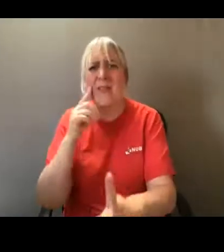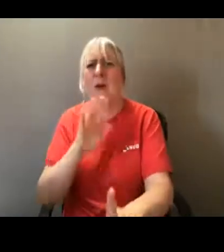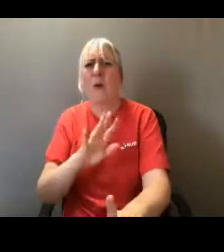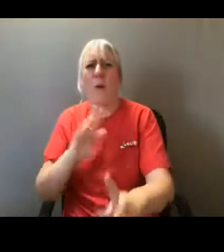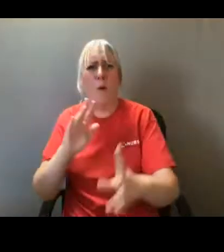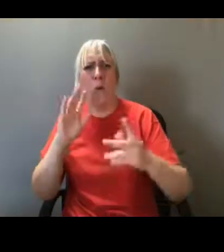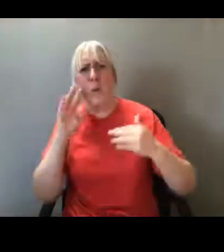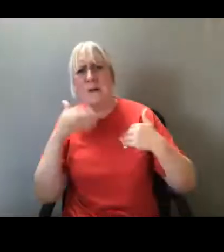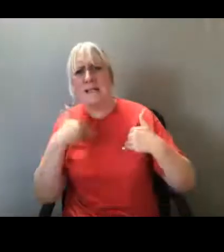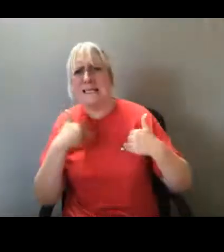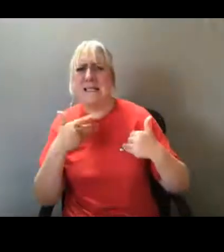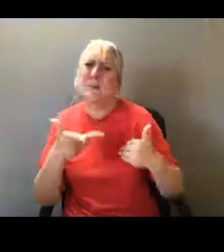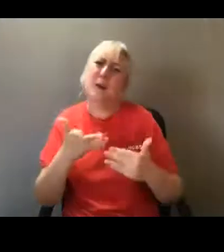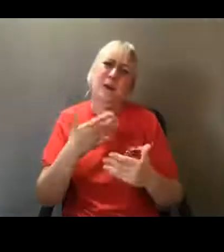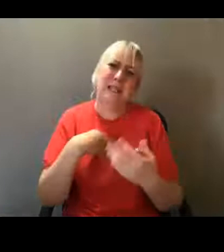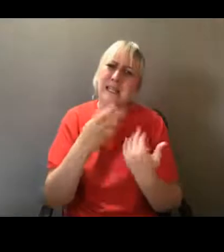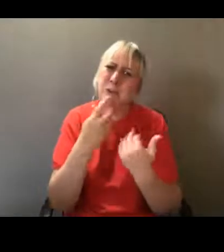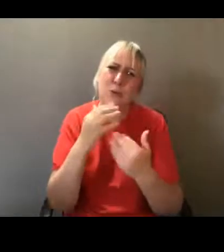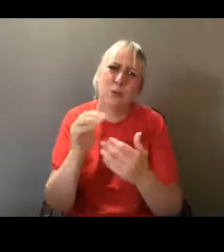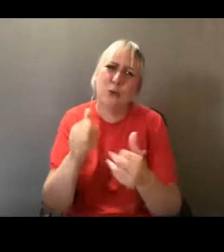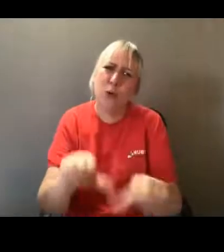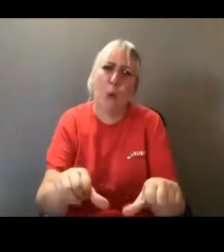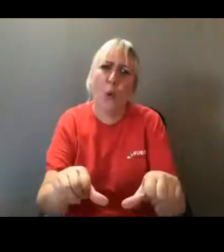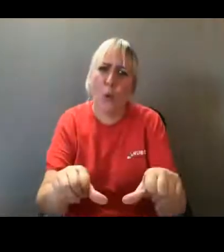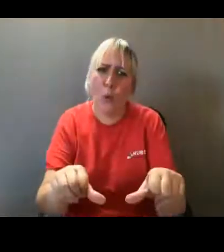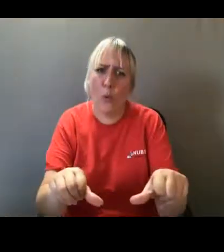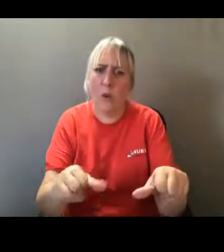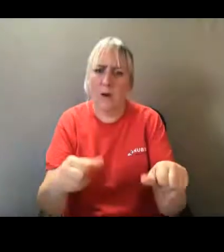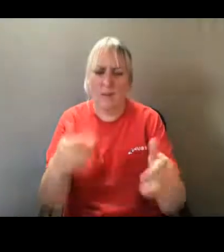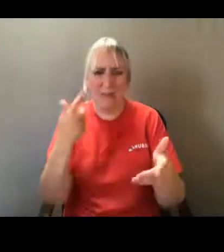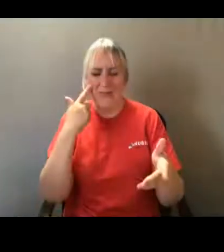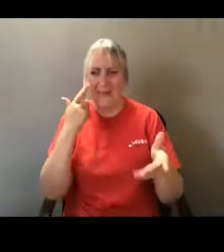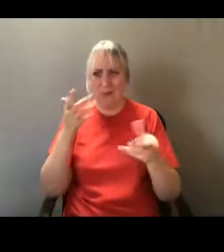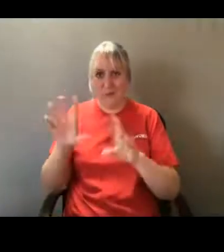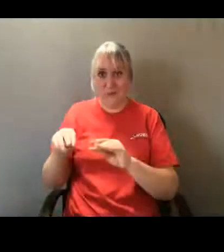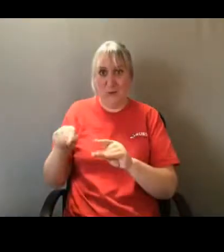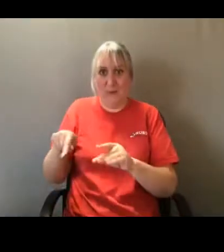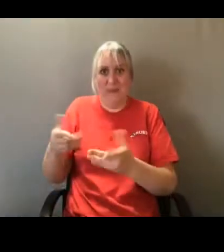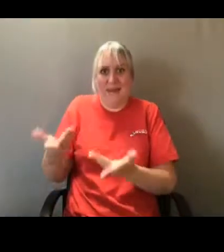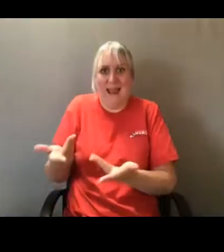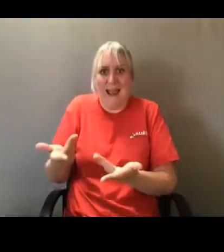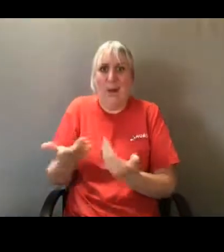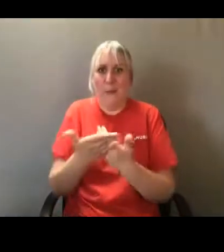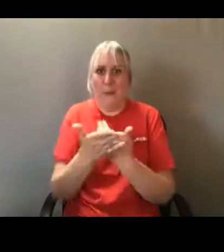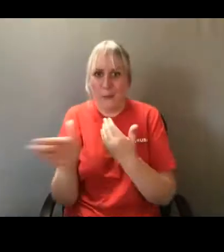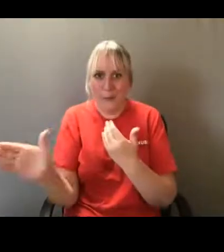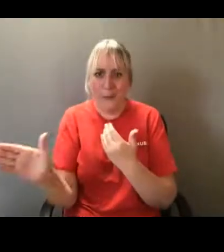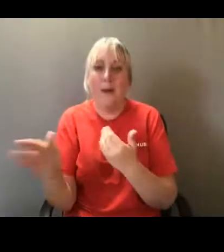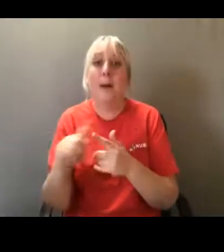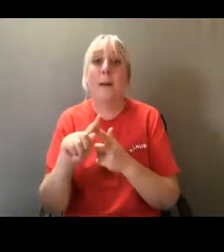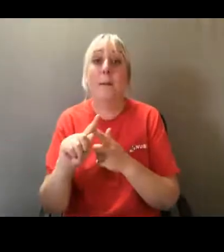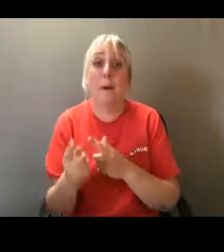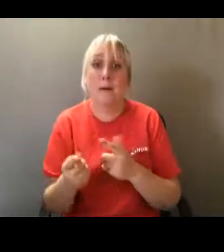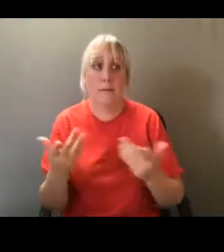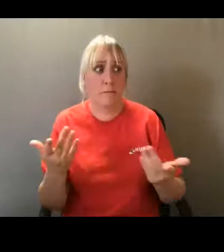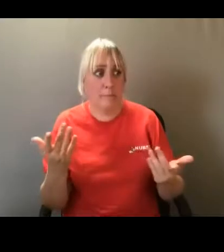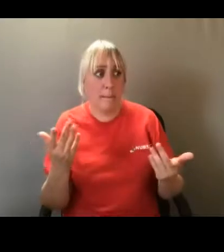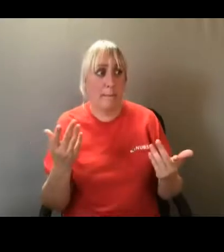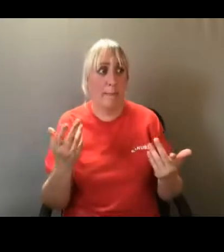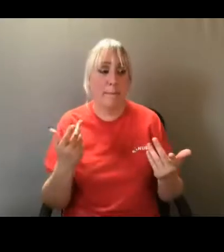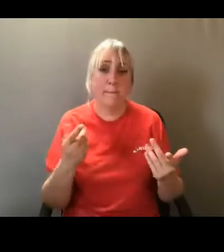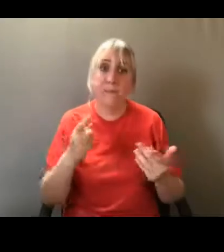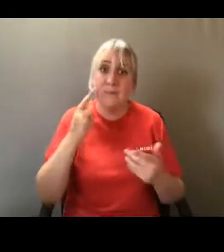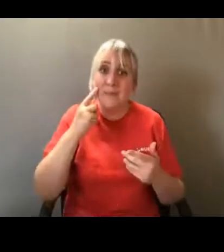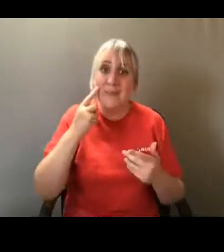a deficit to be cured, and we've moved away from that largely now, but that doesn't take away from the fact that there are situations in which the